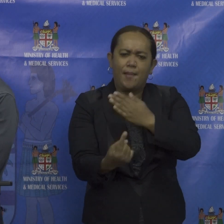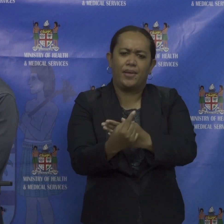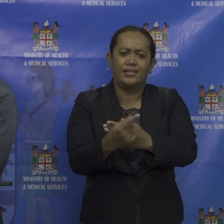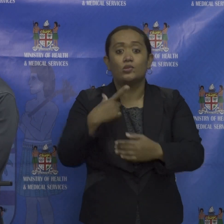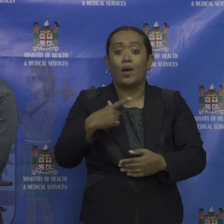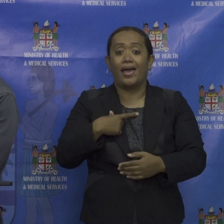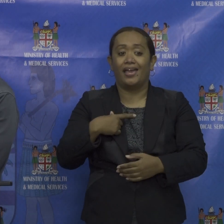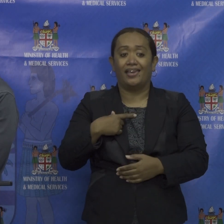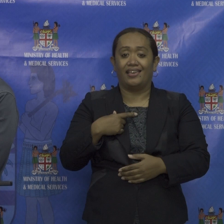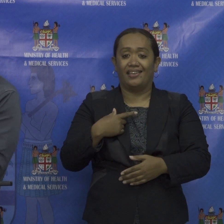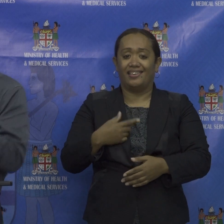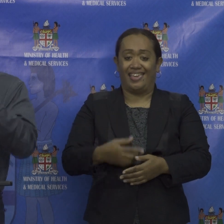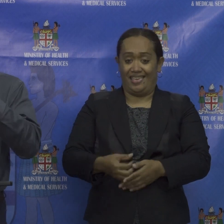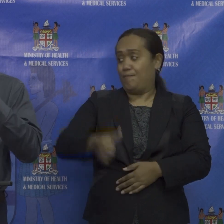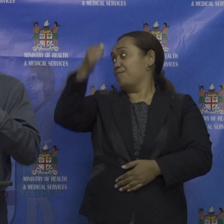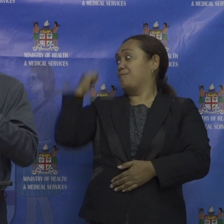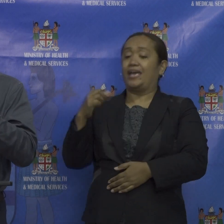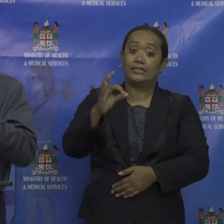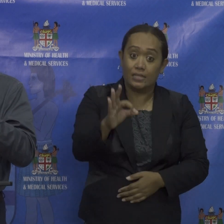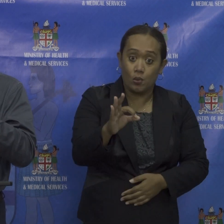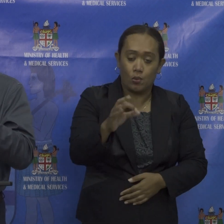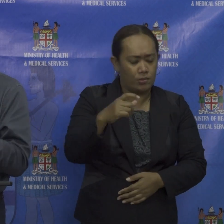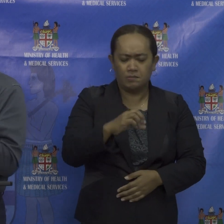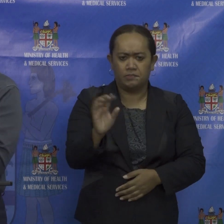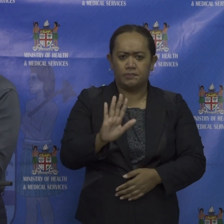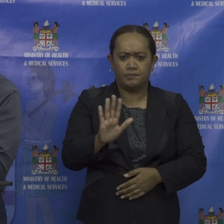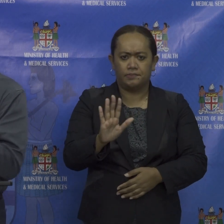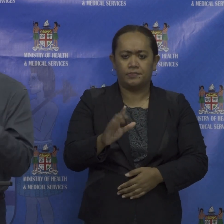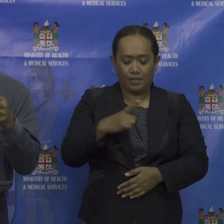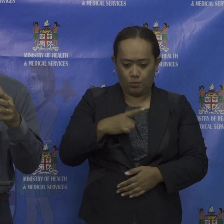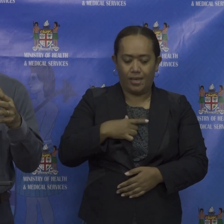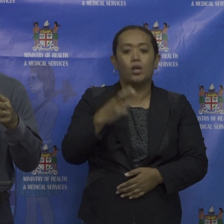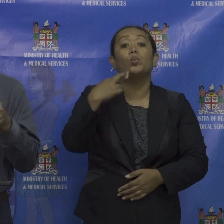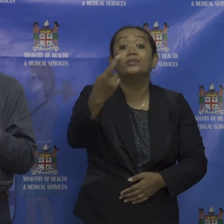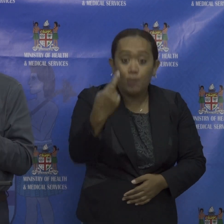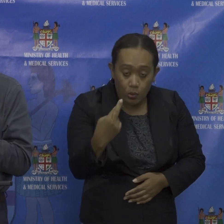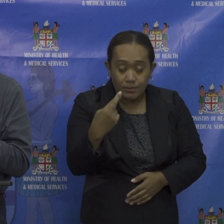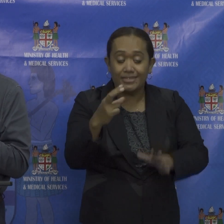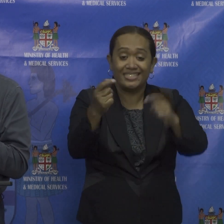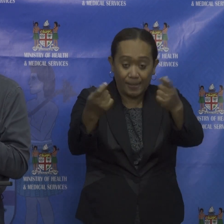zero. We stayed halfway up. So this is why our response